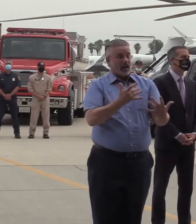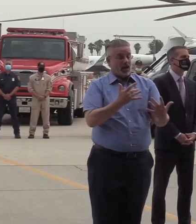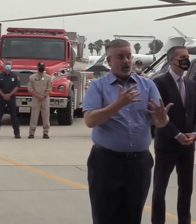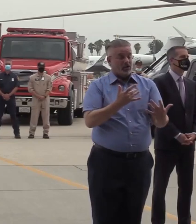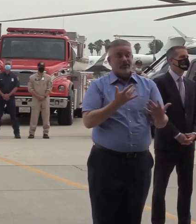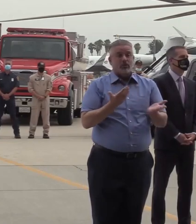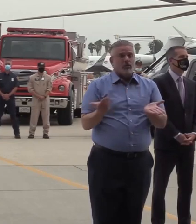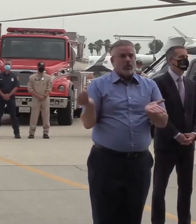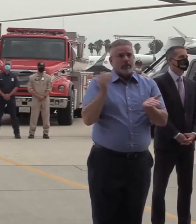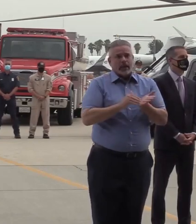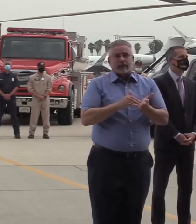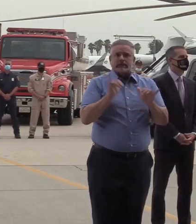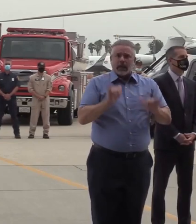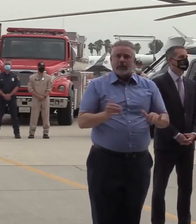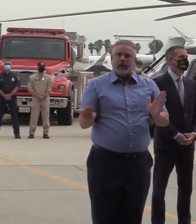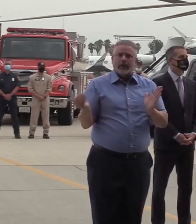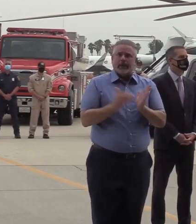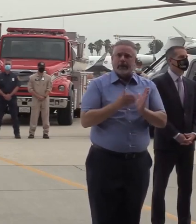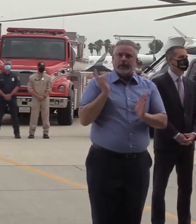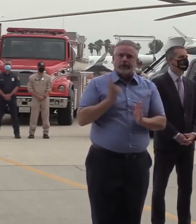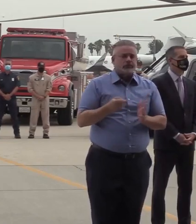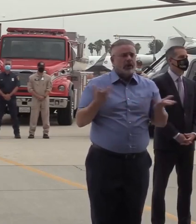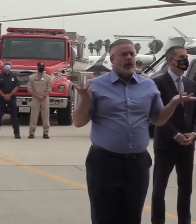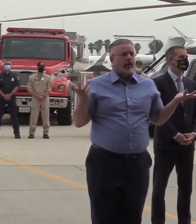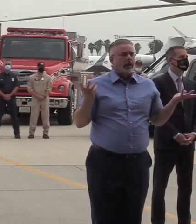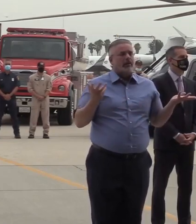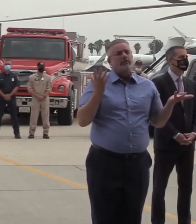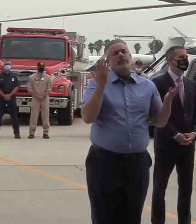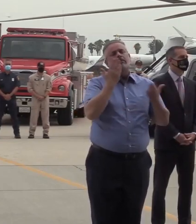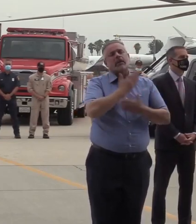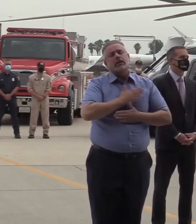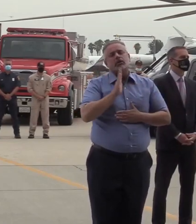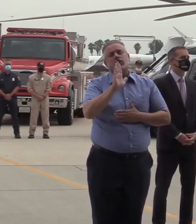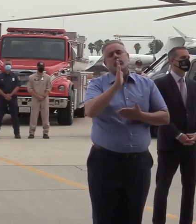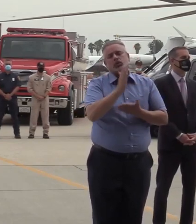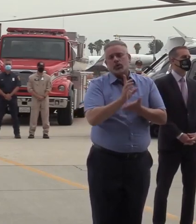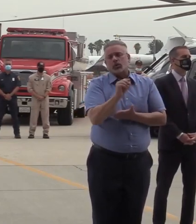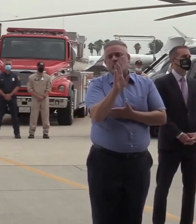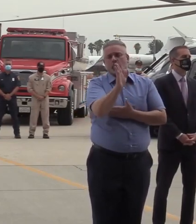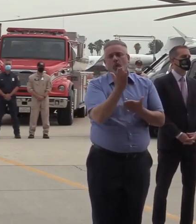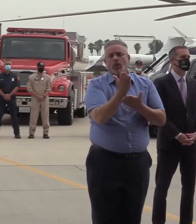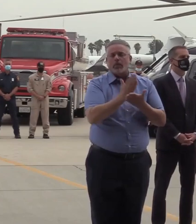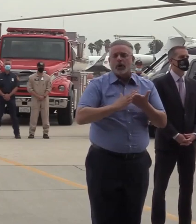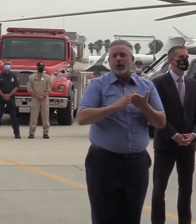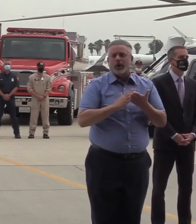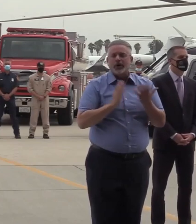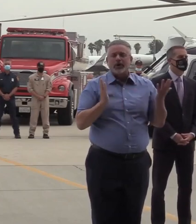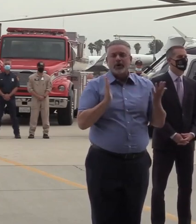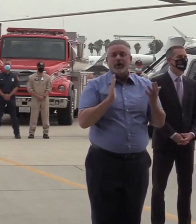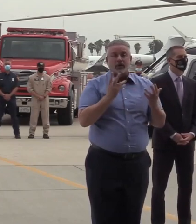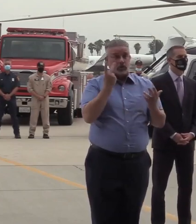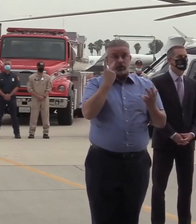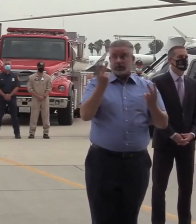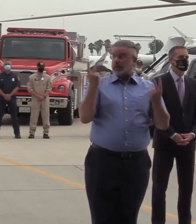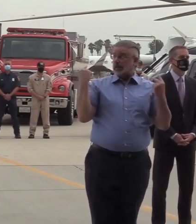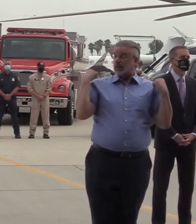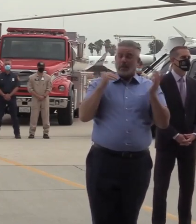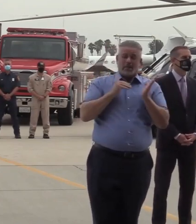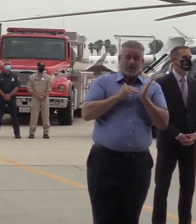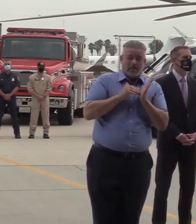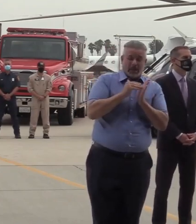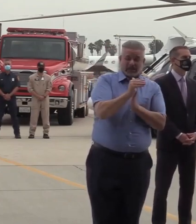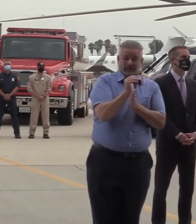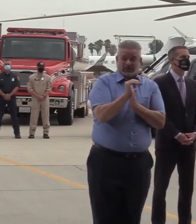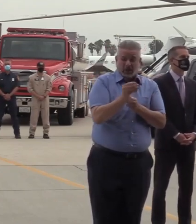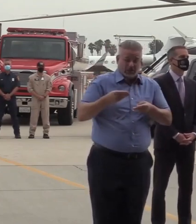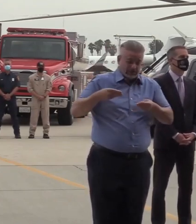than repeat history, we're urging the public to please do your part. Because behind me, you see millions and millions